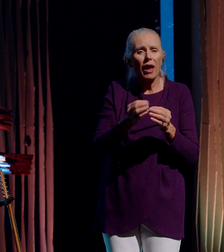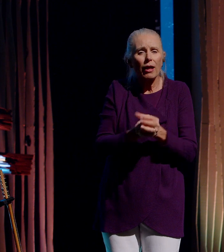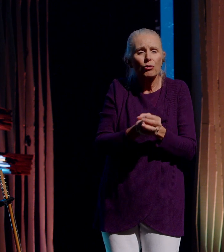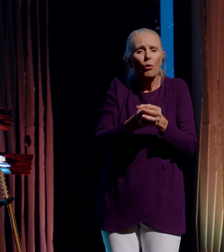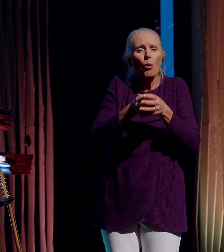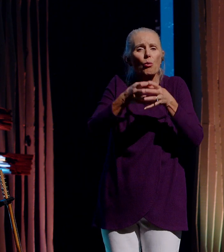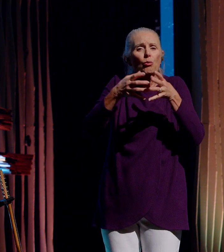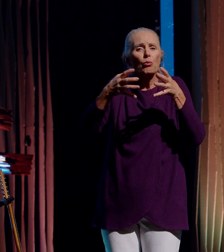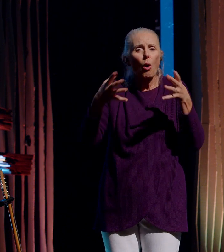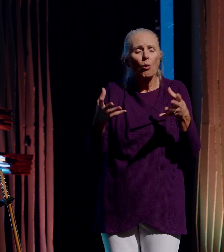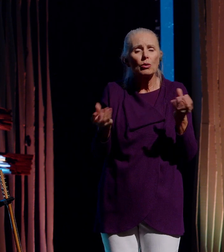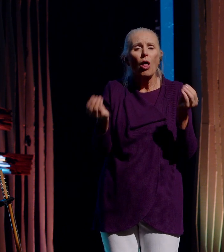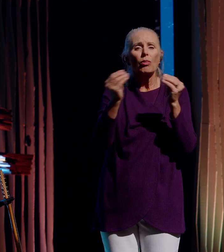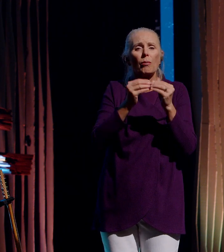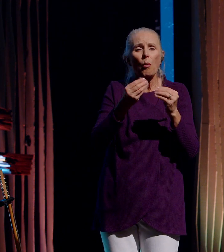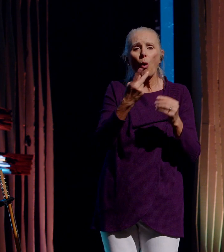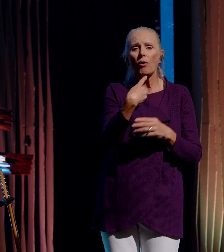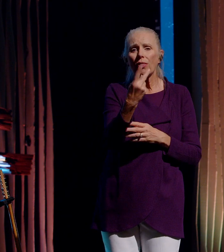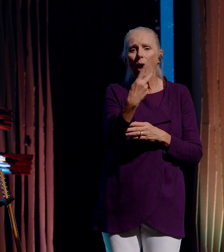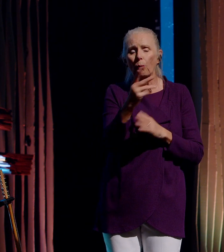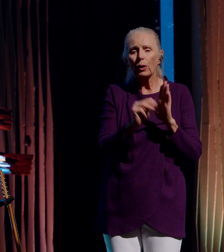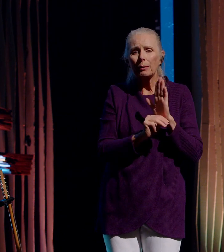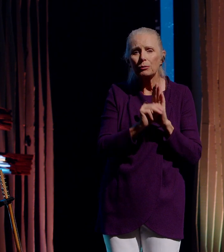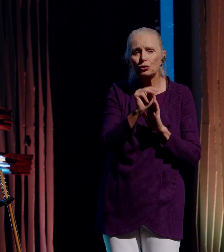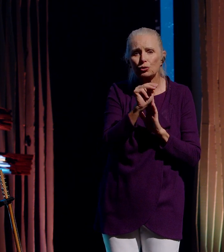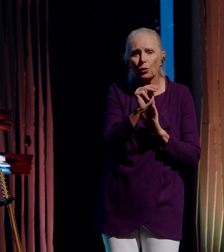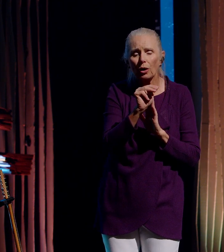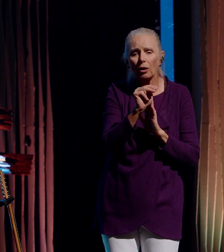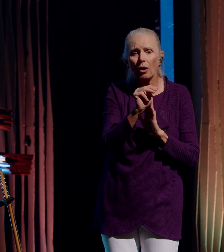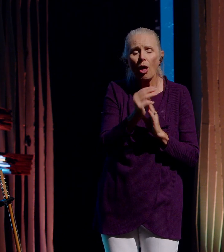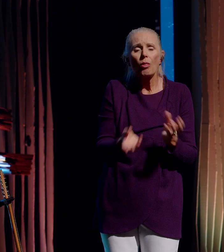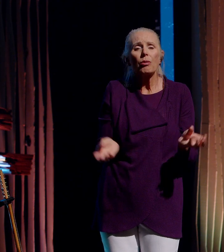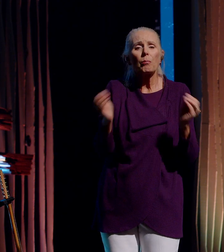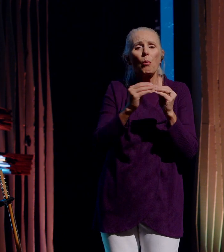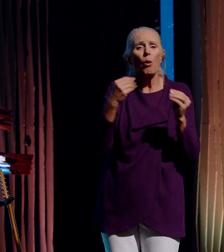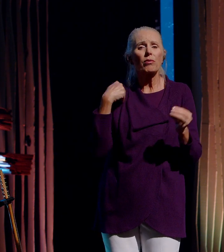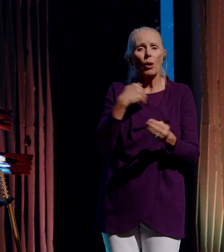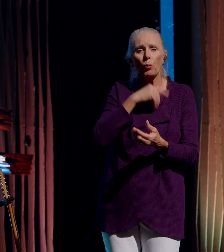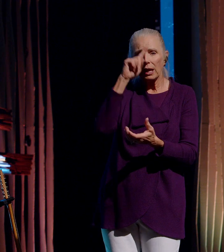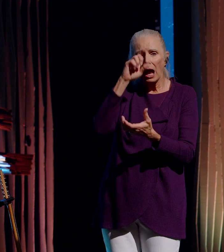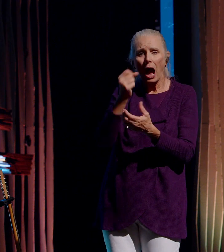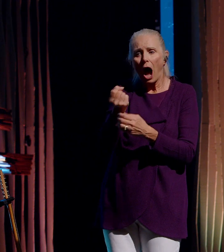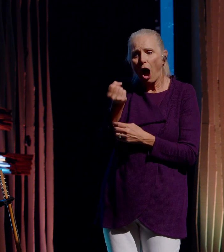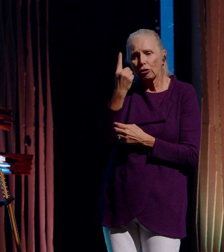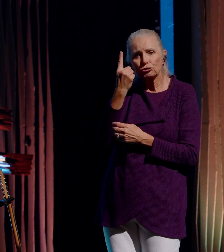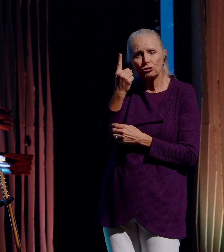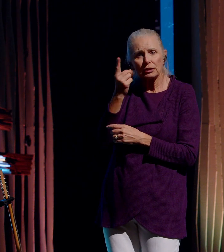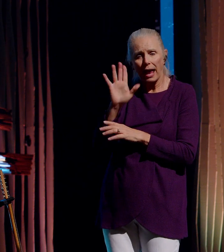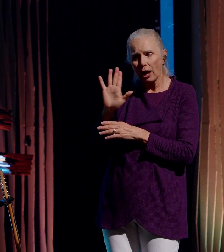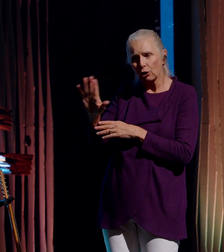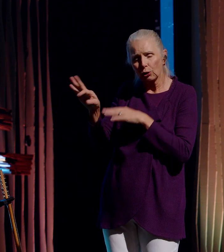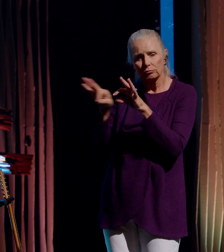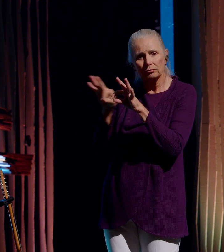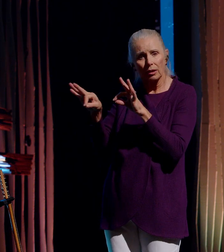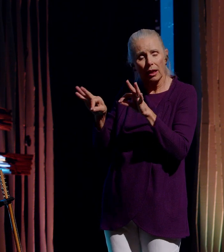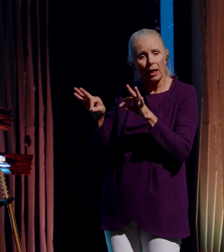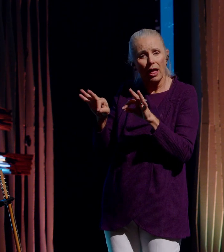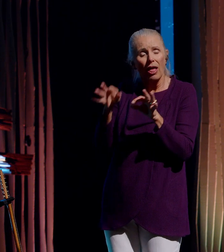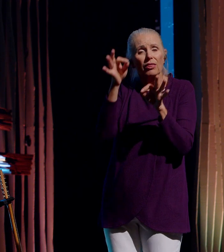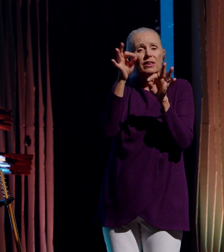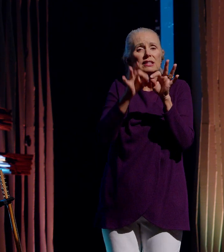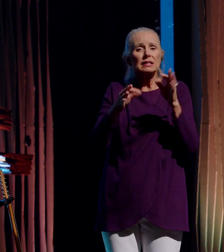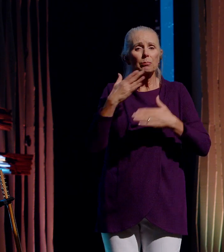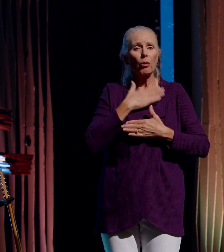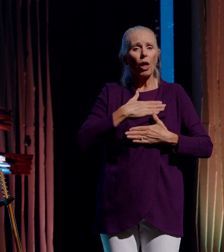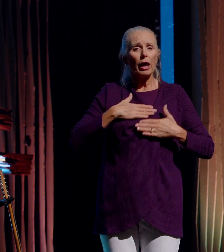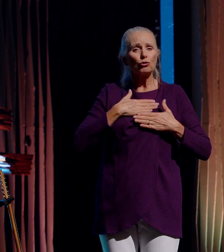the more that we understand what Samuel says about Harriet, that the simple enjoyment of God was